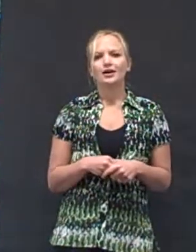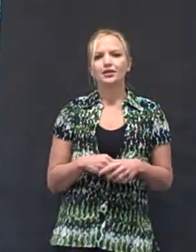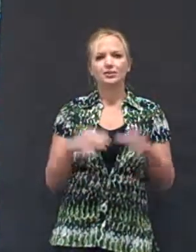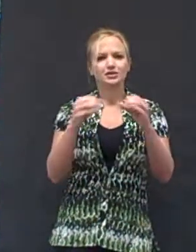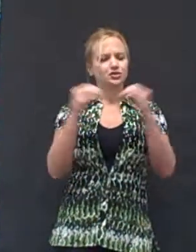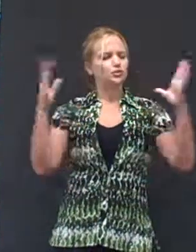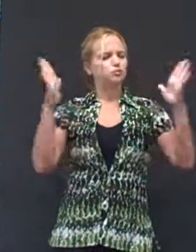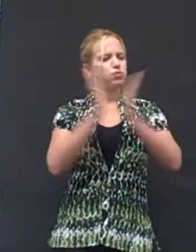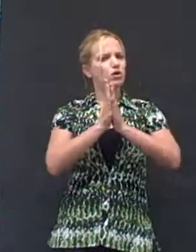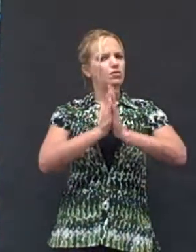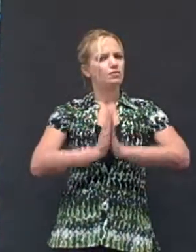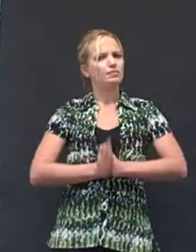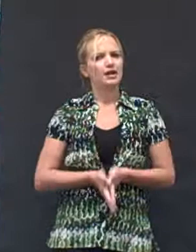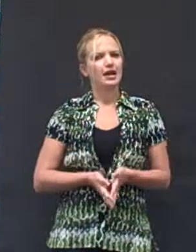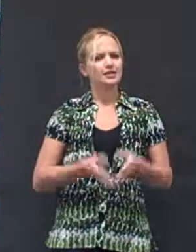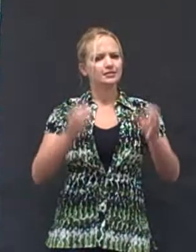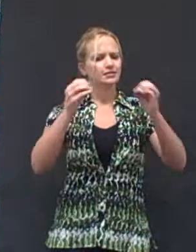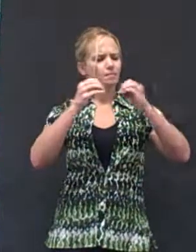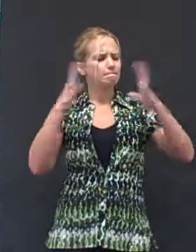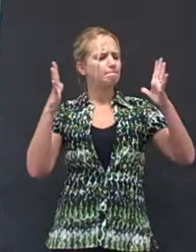Another one is you butt heads.